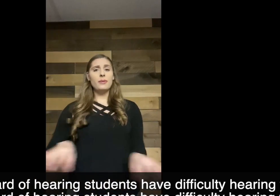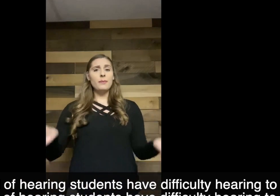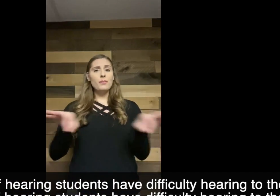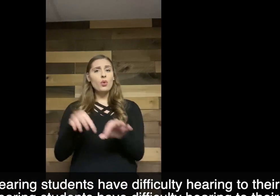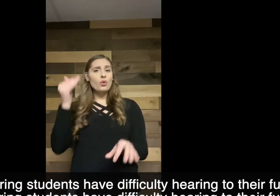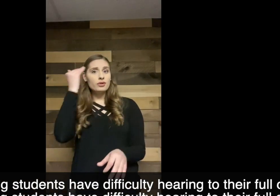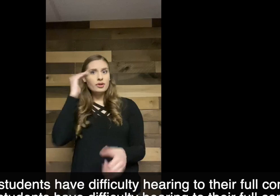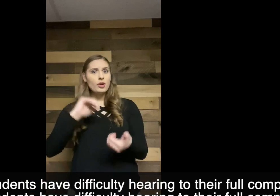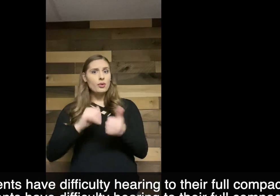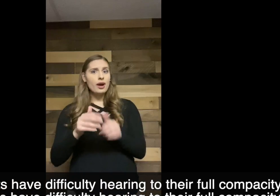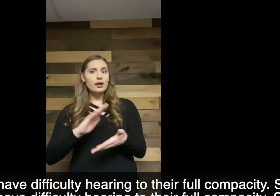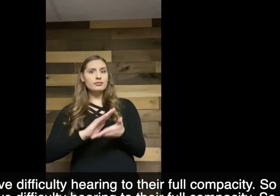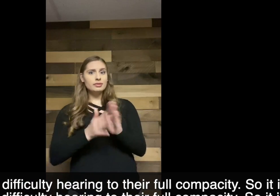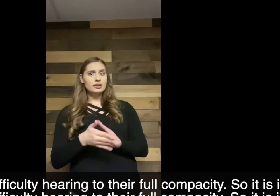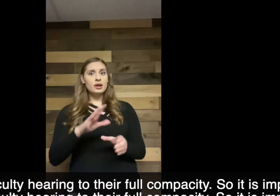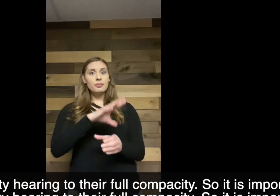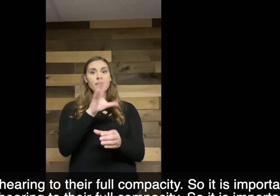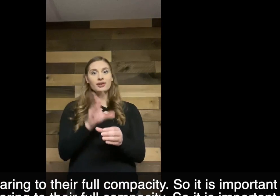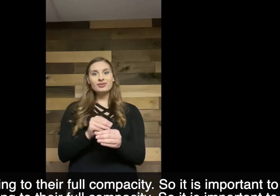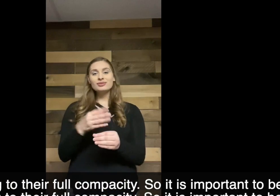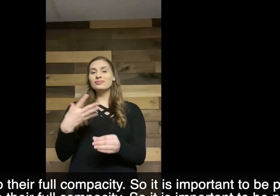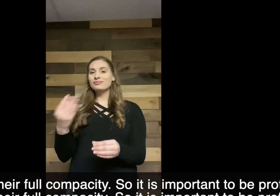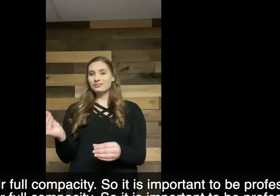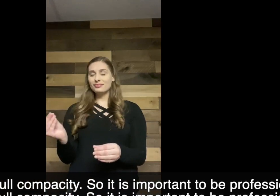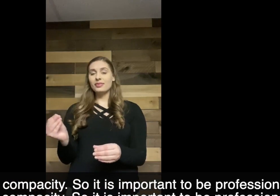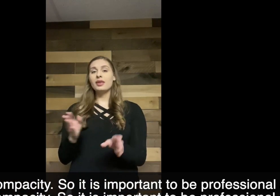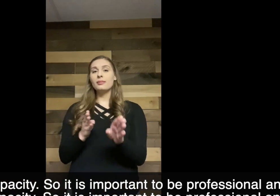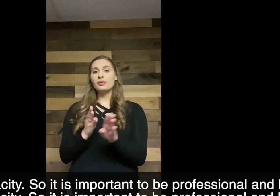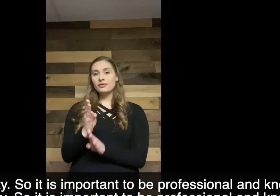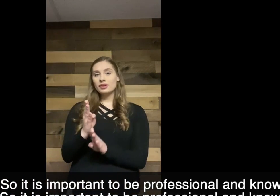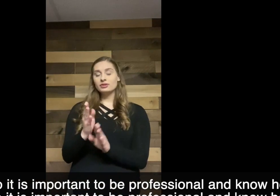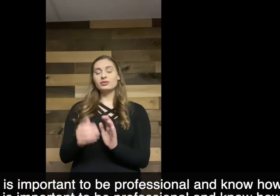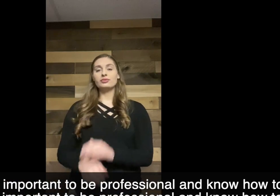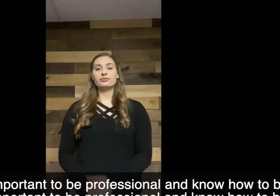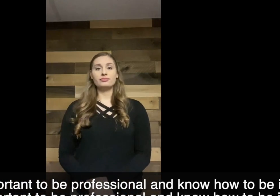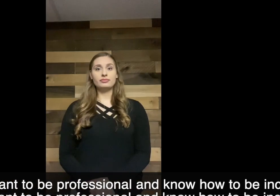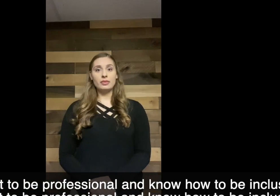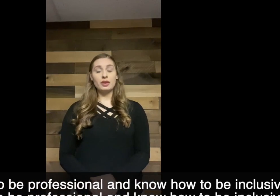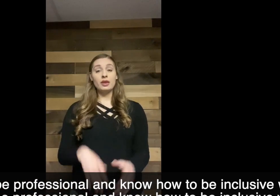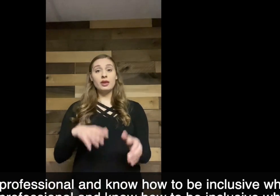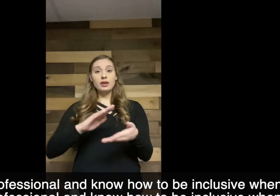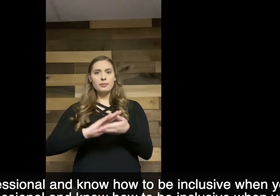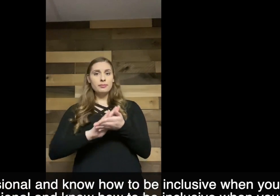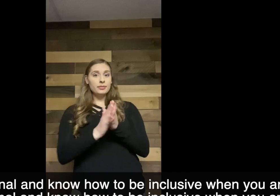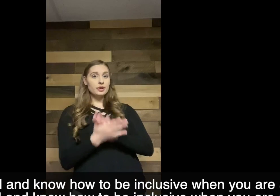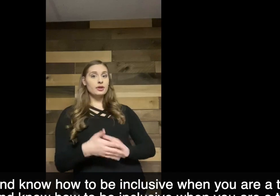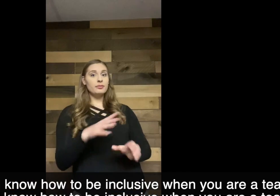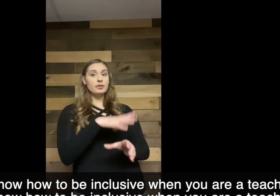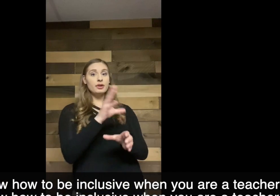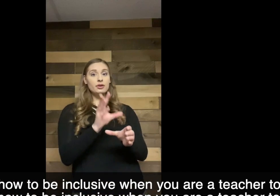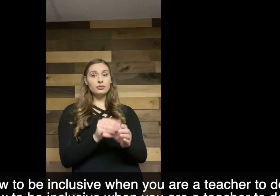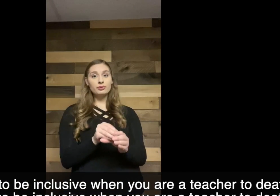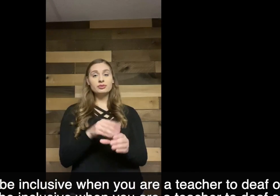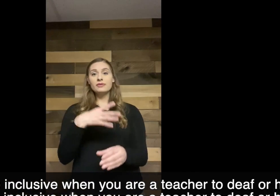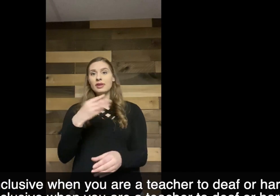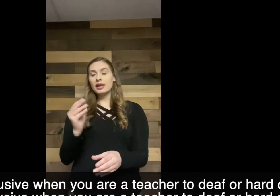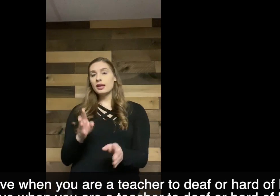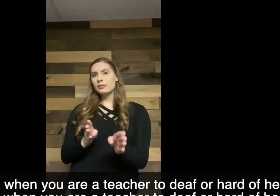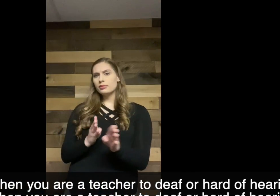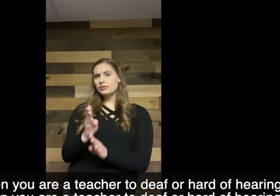have difficulty hearing to their full capacity. So, it is important to be professional and know how to be inclusive when you are a teacher to